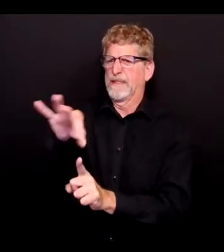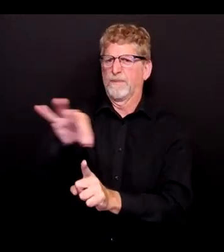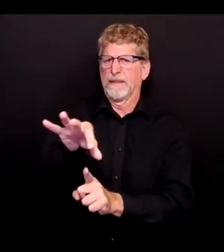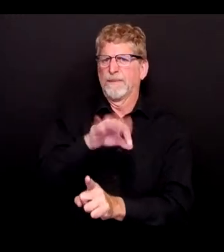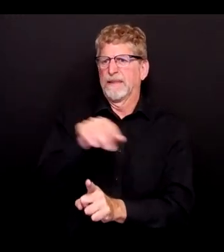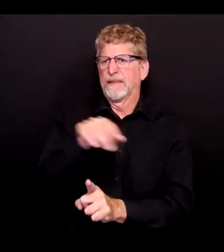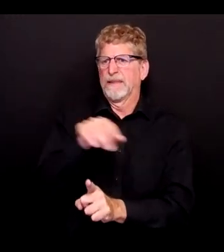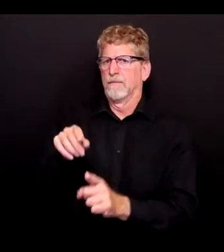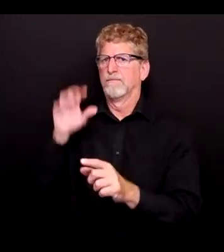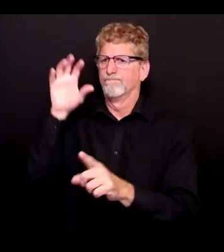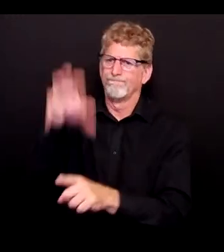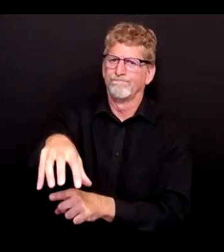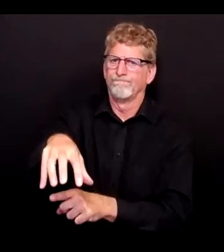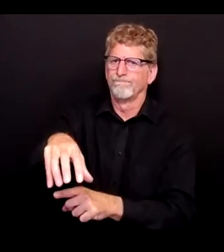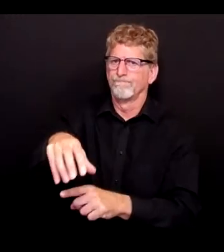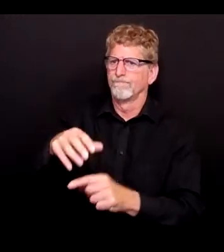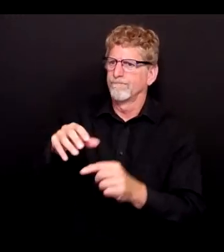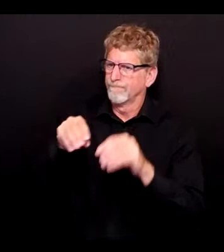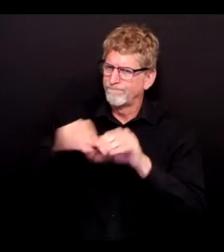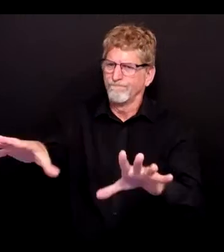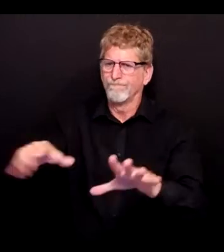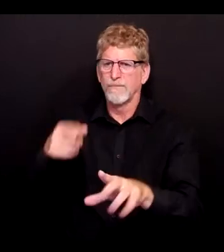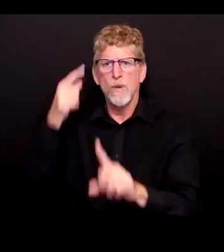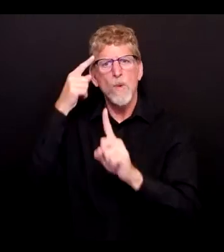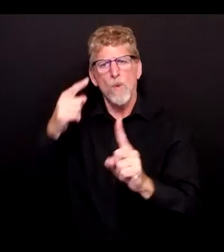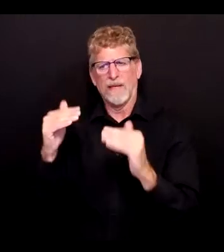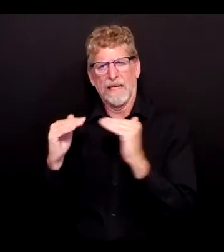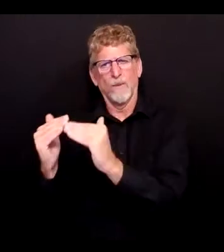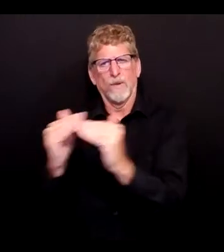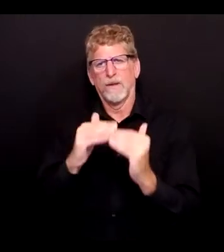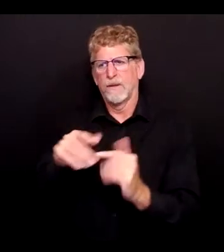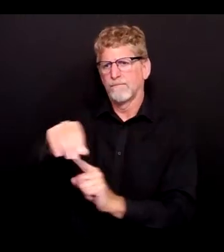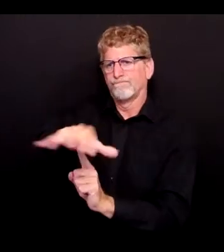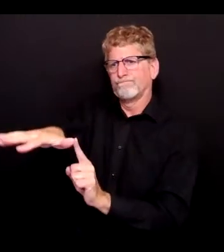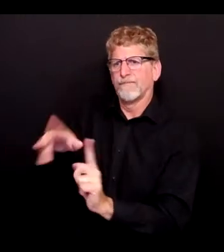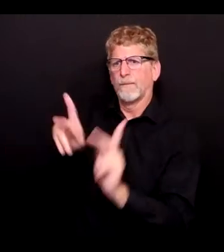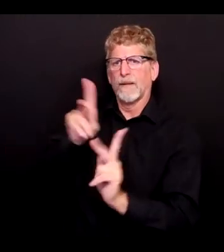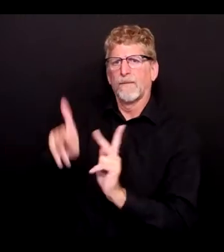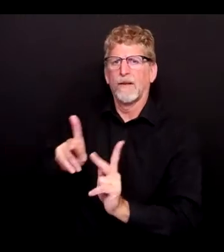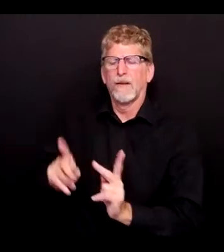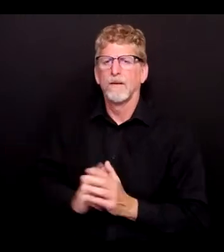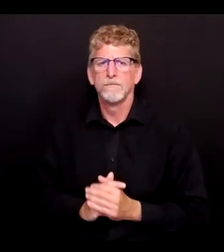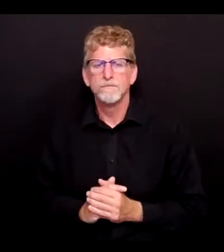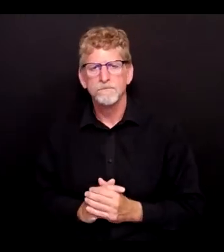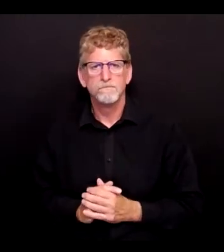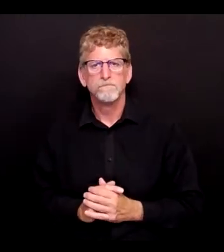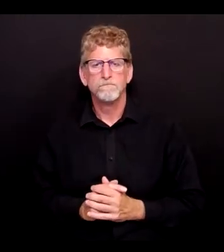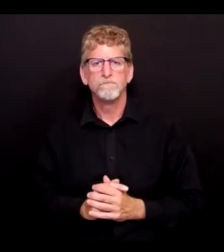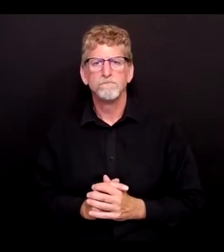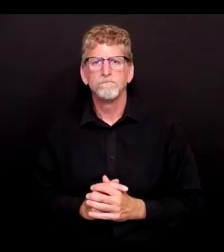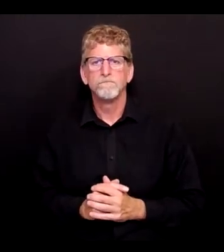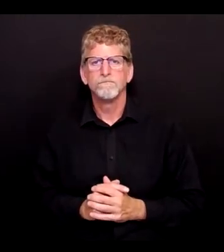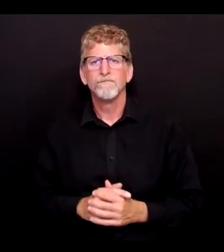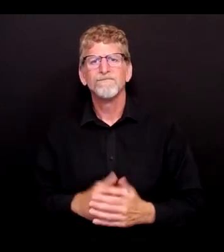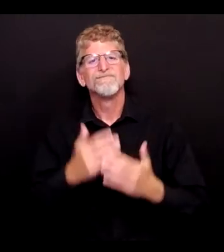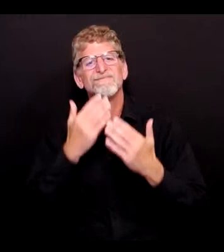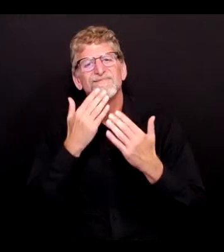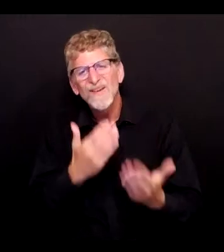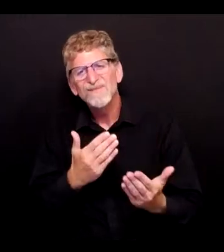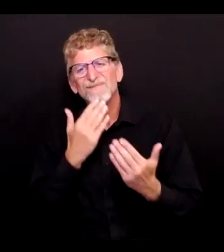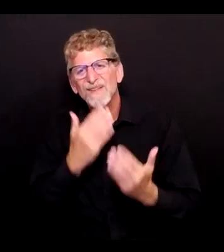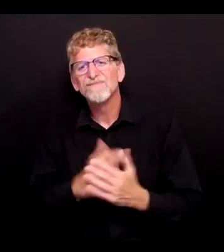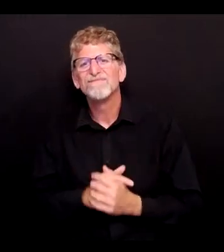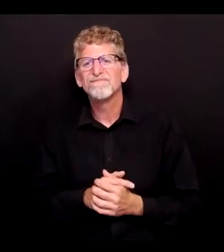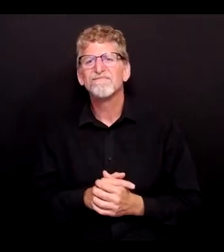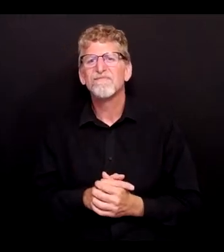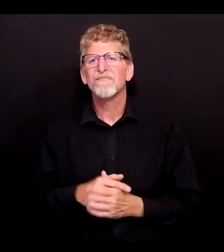strategy that will significantly add to the state's efforts. All right, thank you so much. That is all the time we have for